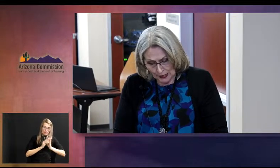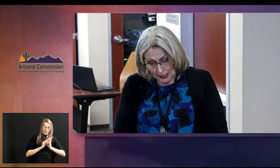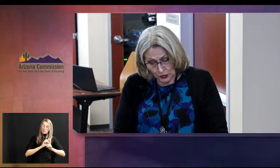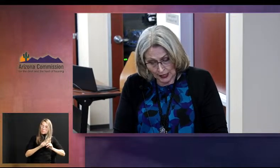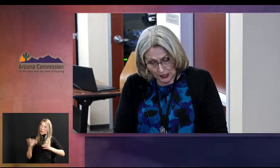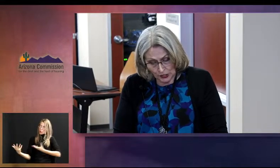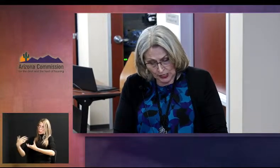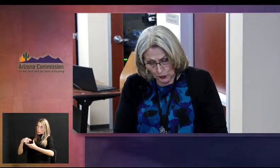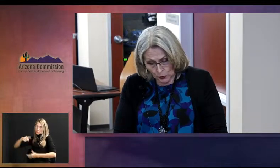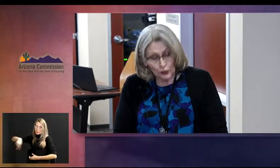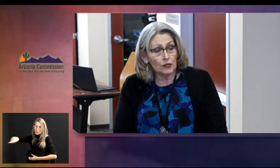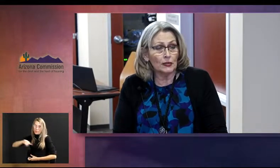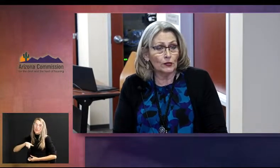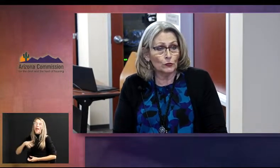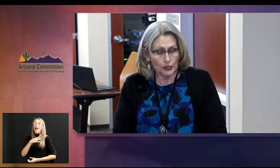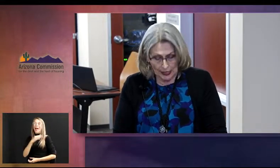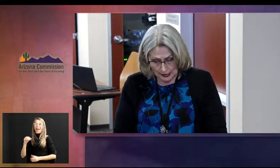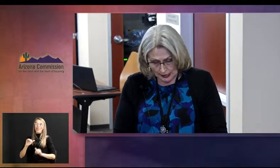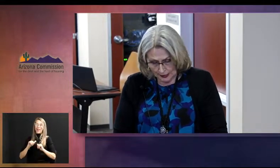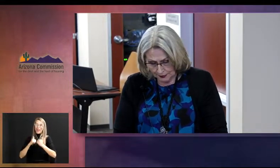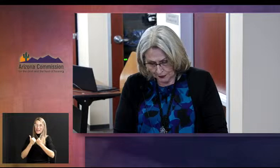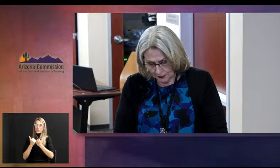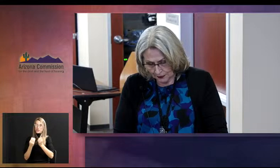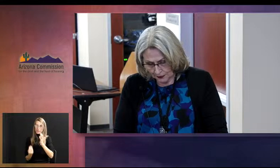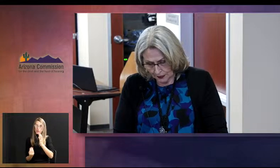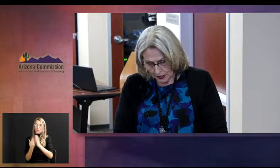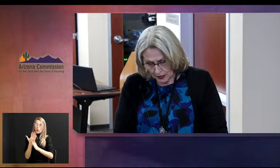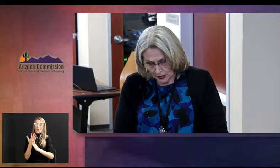for potential agency growth to meet those needs.